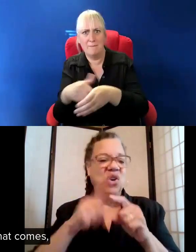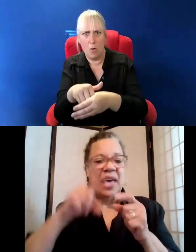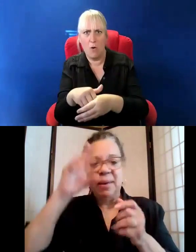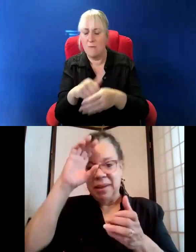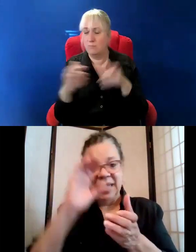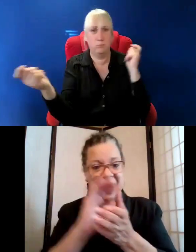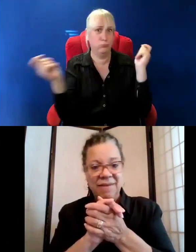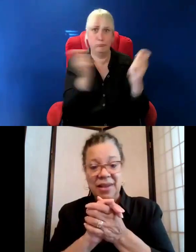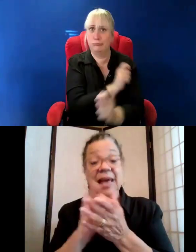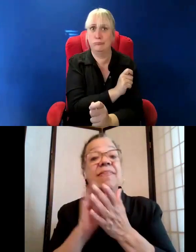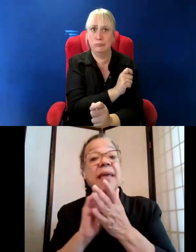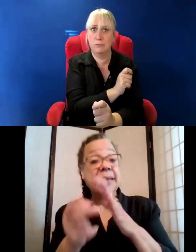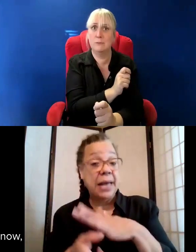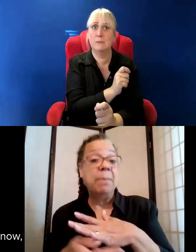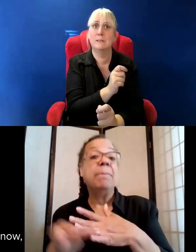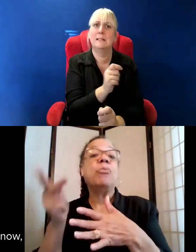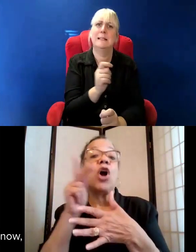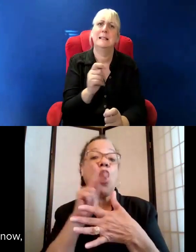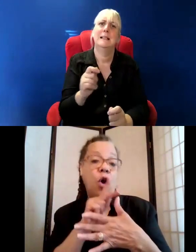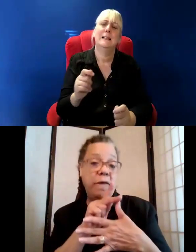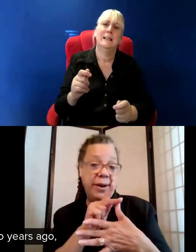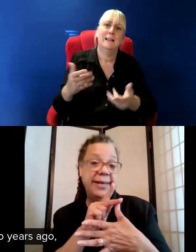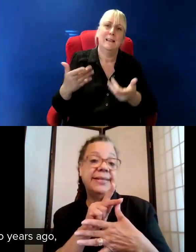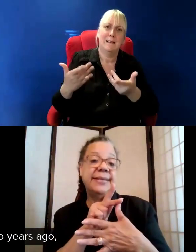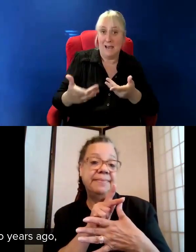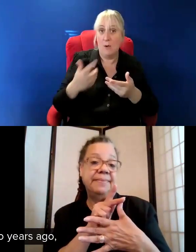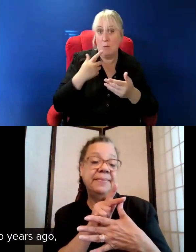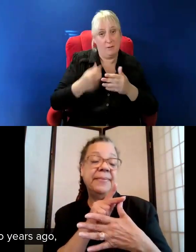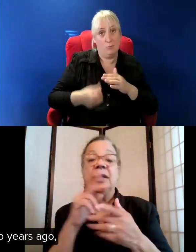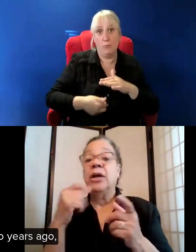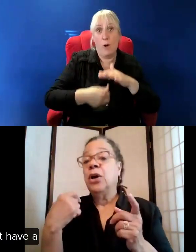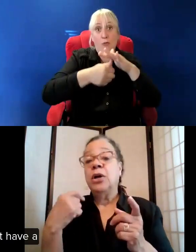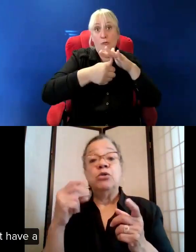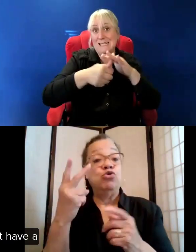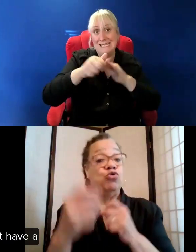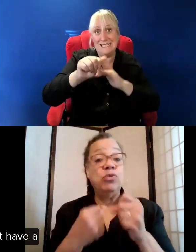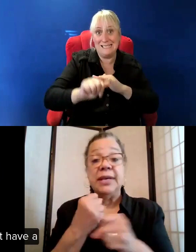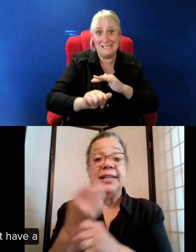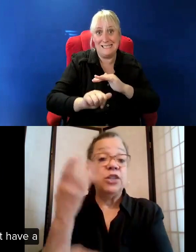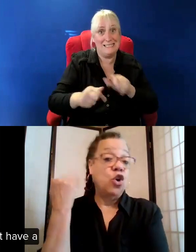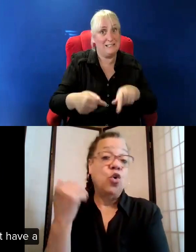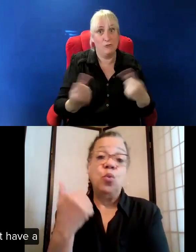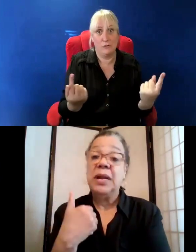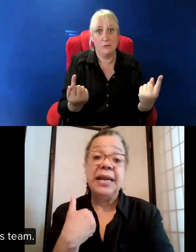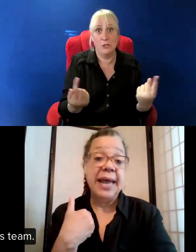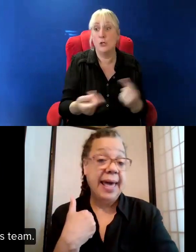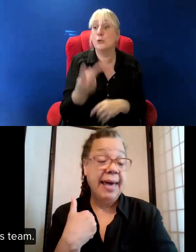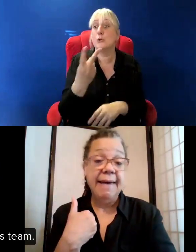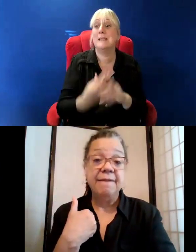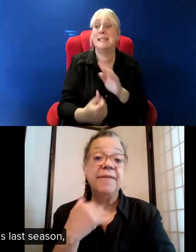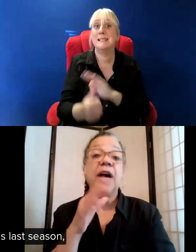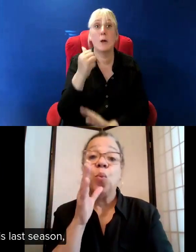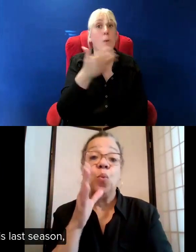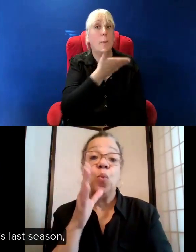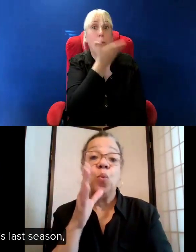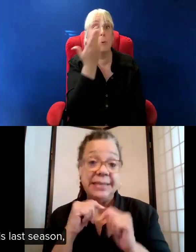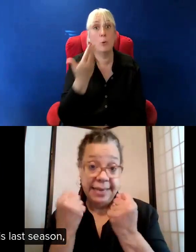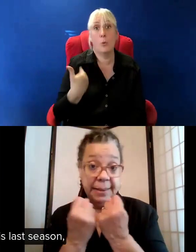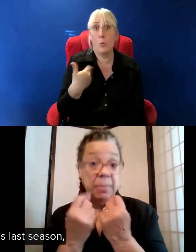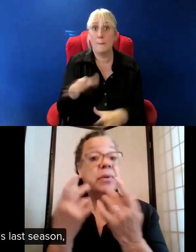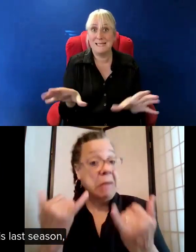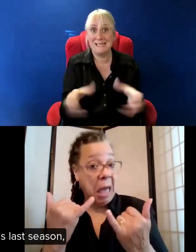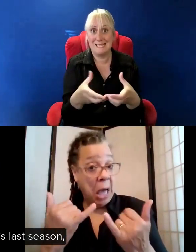comes priorities. So, we didn't 2 years ago, we didn't have a women's team. We now